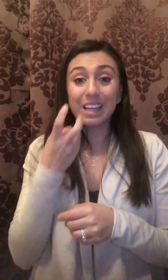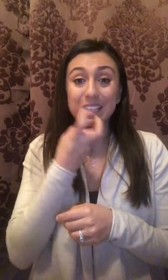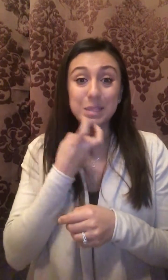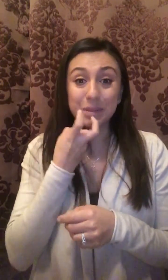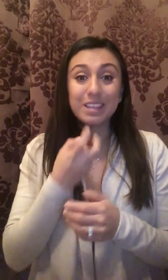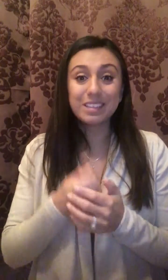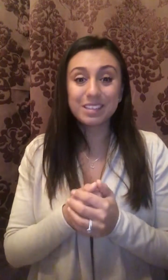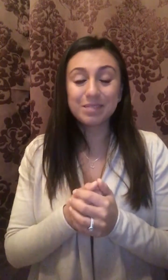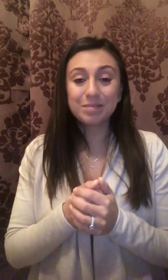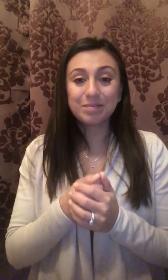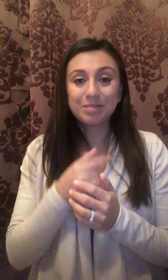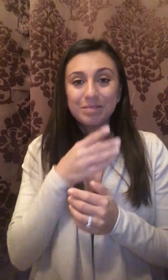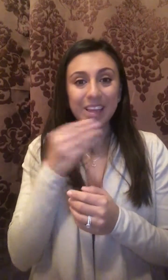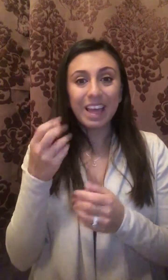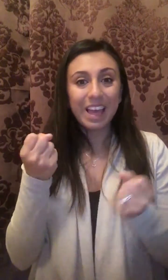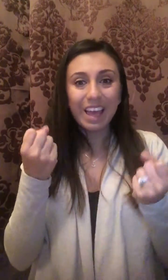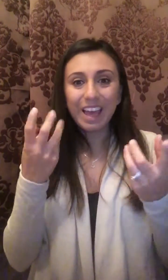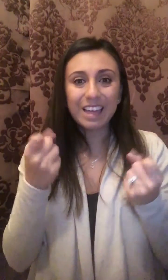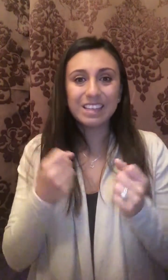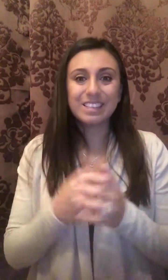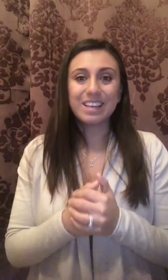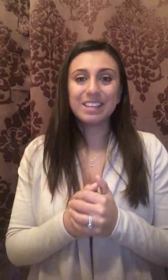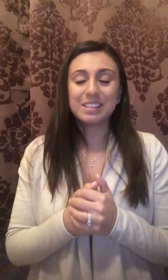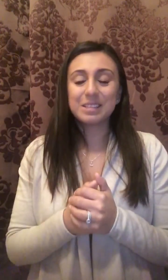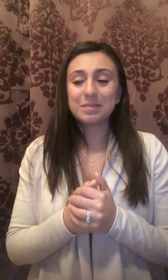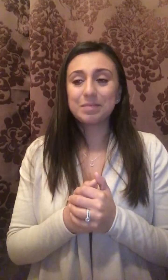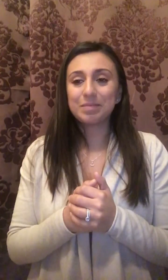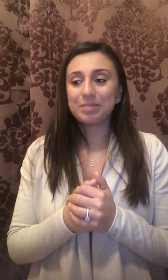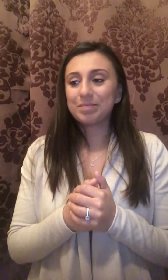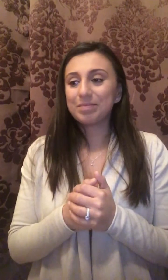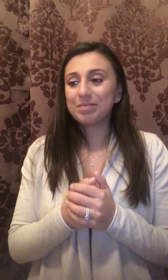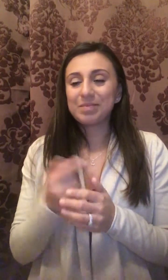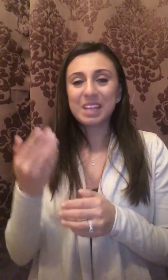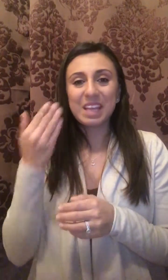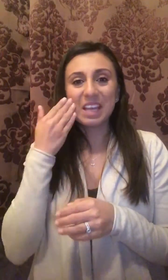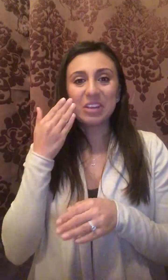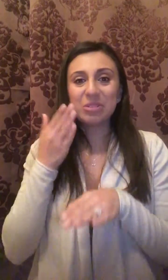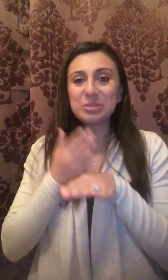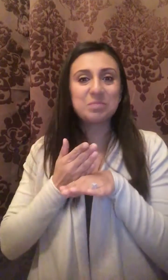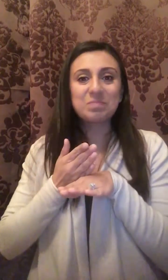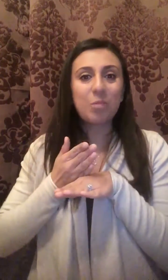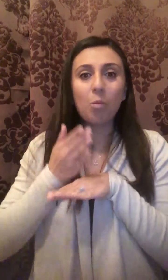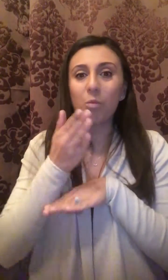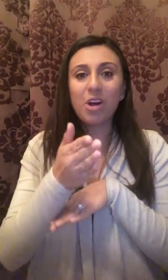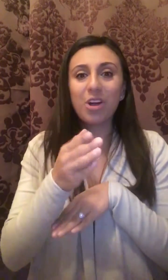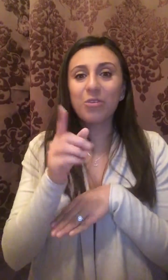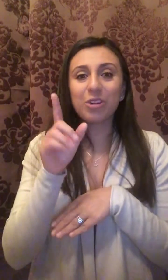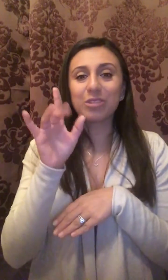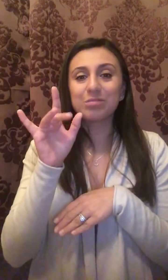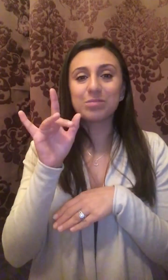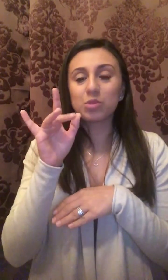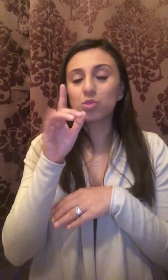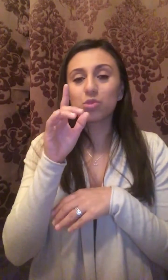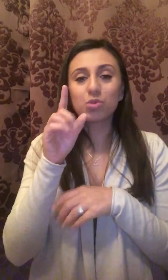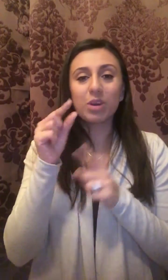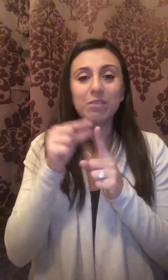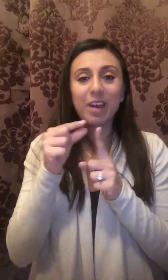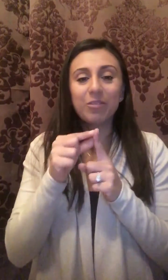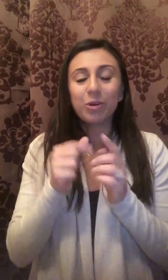He speaks and he signs. He knows well over 25